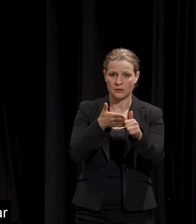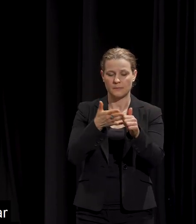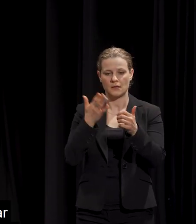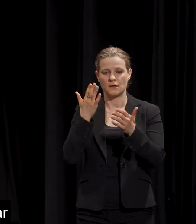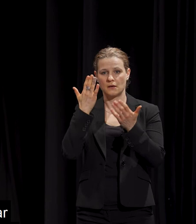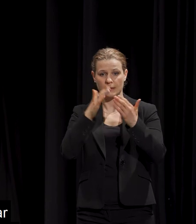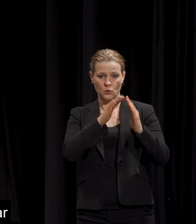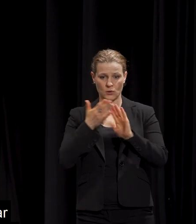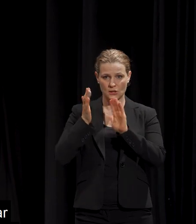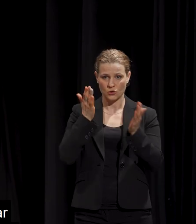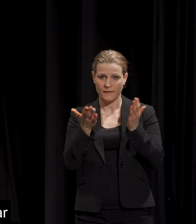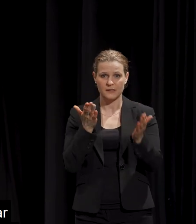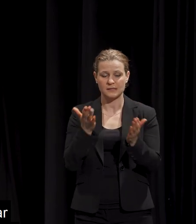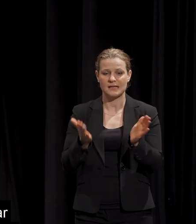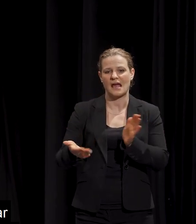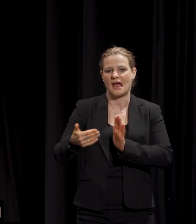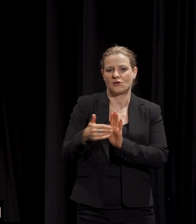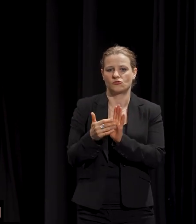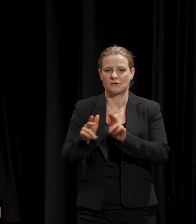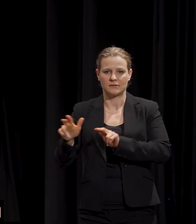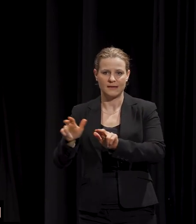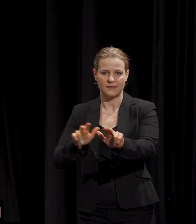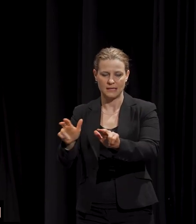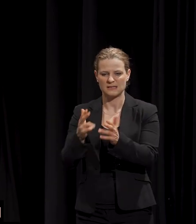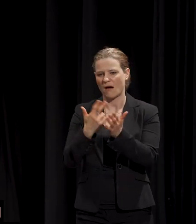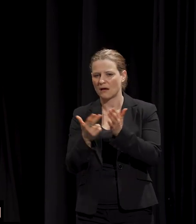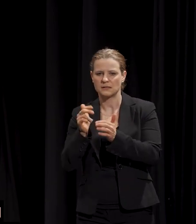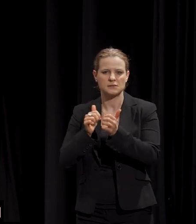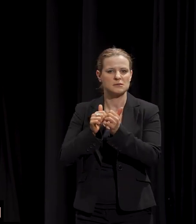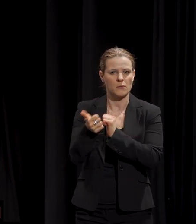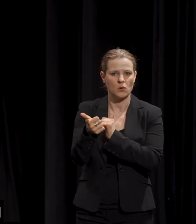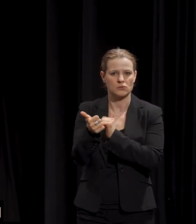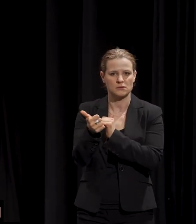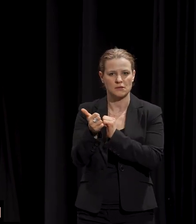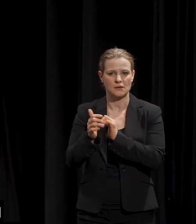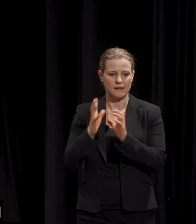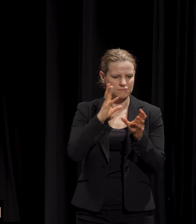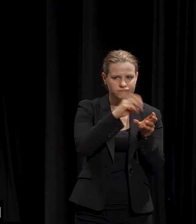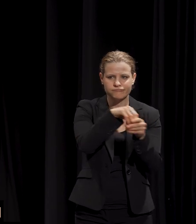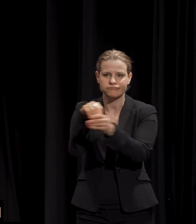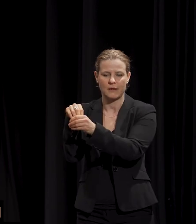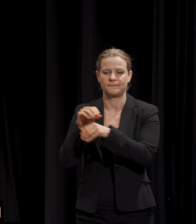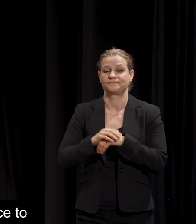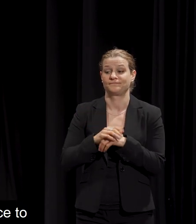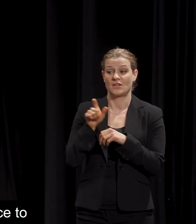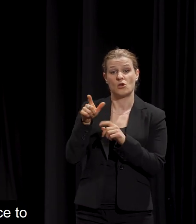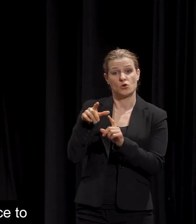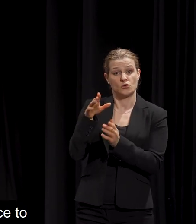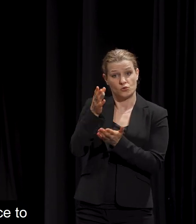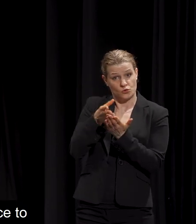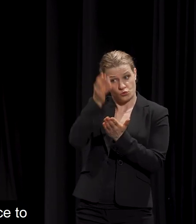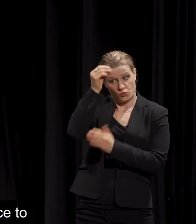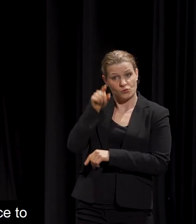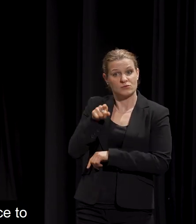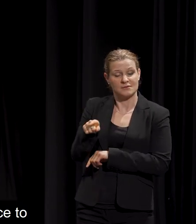and extracurricular opportunities such as the arts and sport. This year's All-Rounder Award goes to a student who has